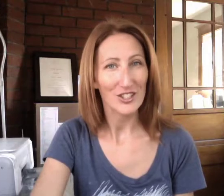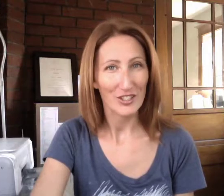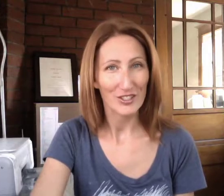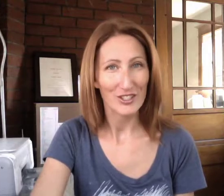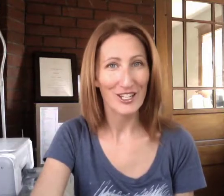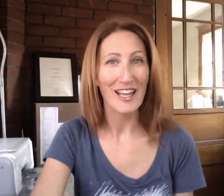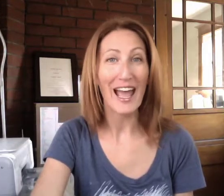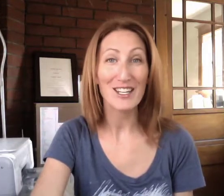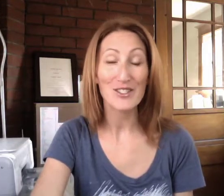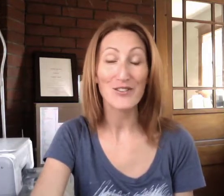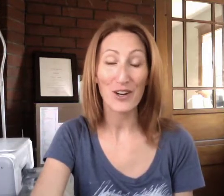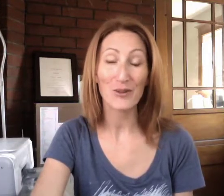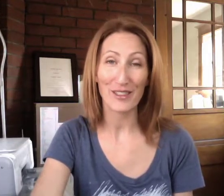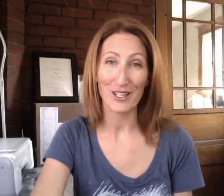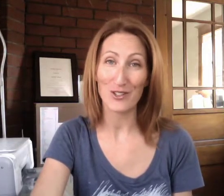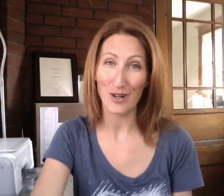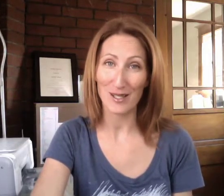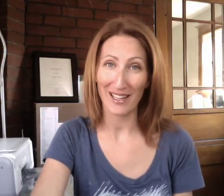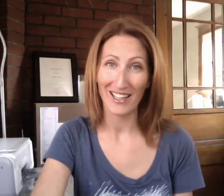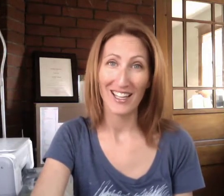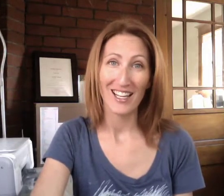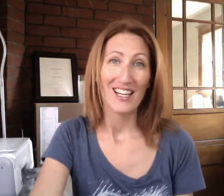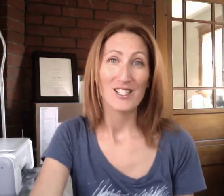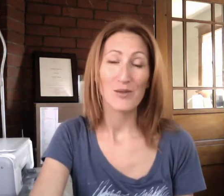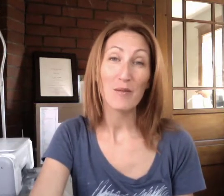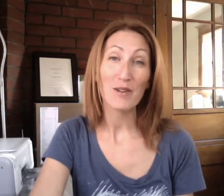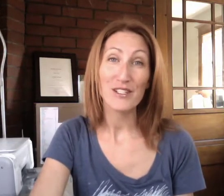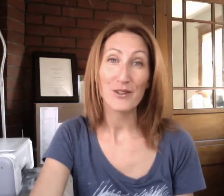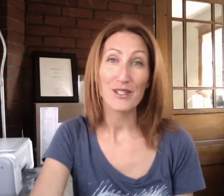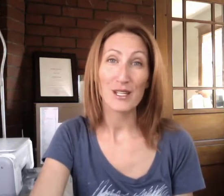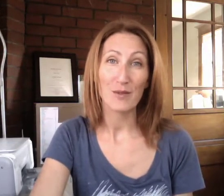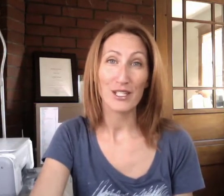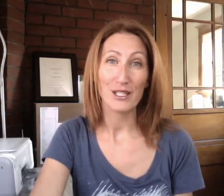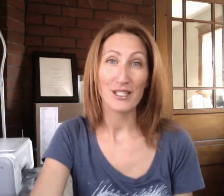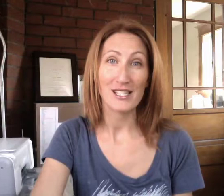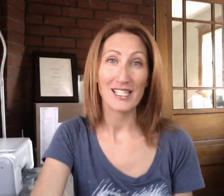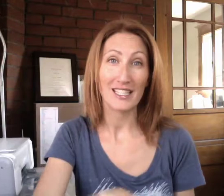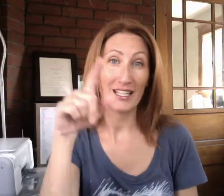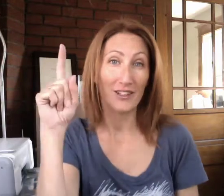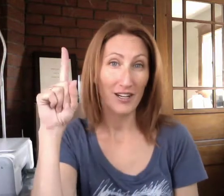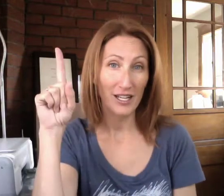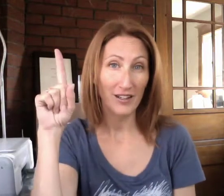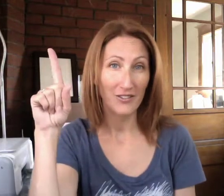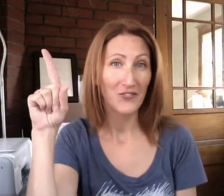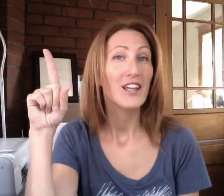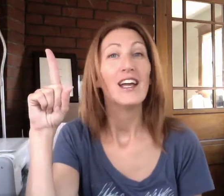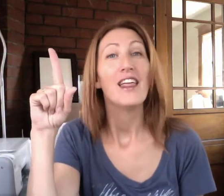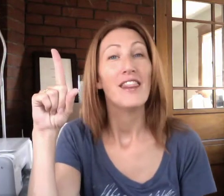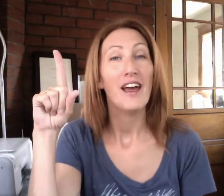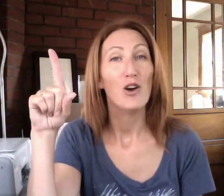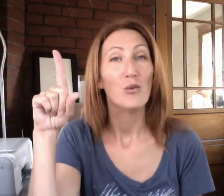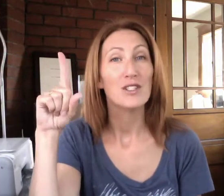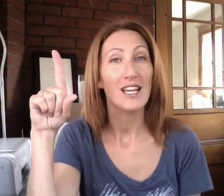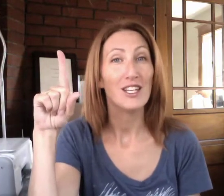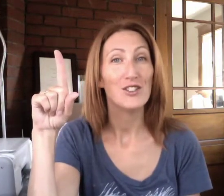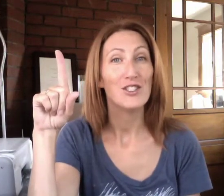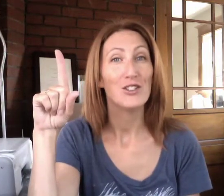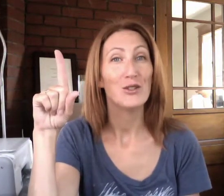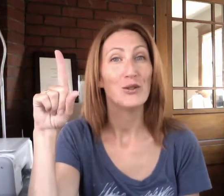learn, and it's very worth it, trust me. So what I'm going to do is I'm going to stick a link right here that will take you to